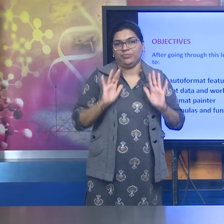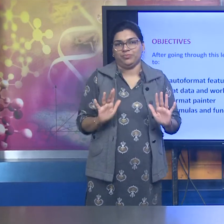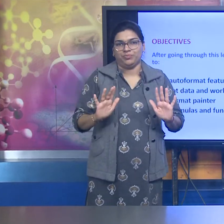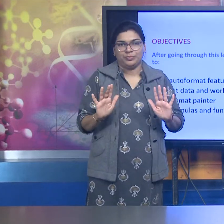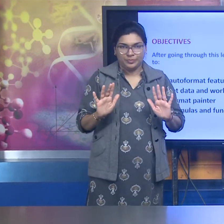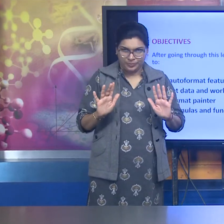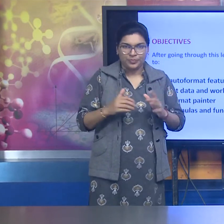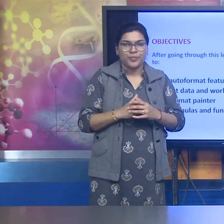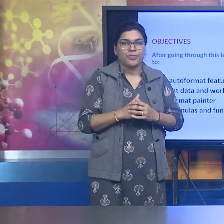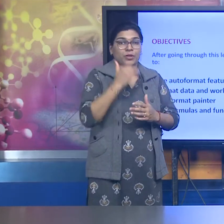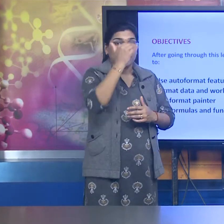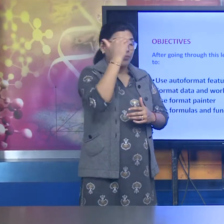features.